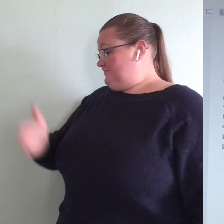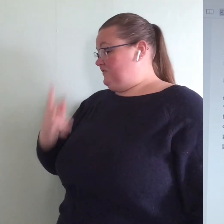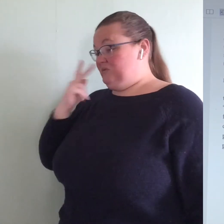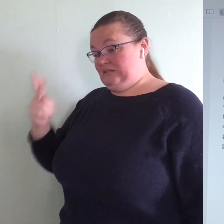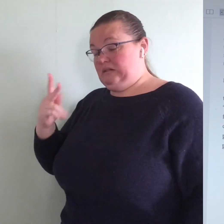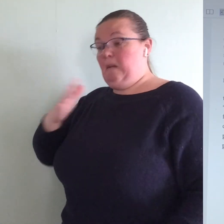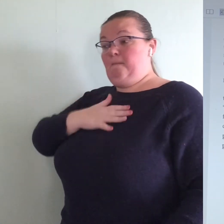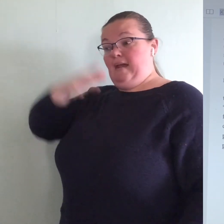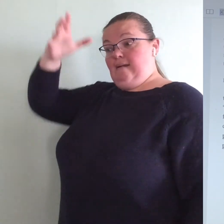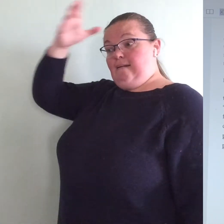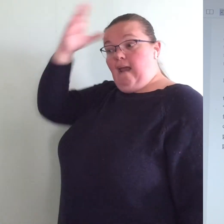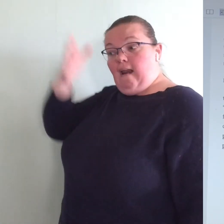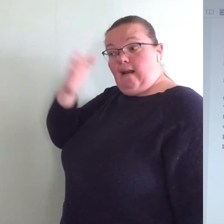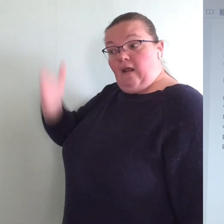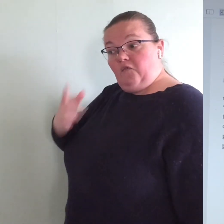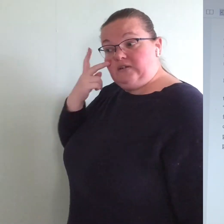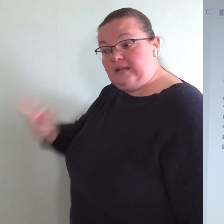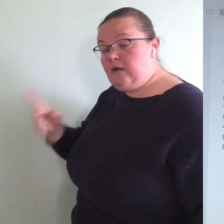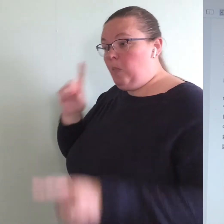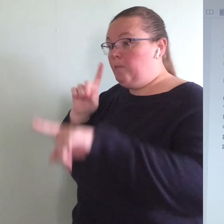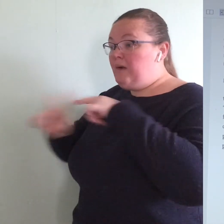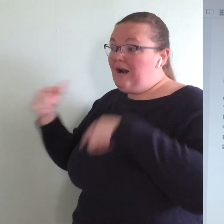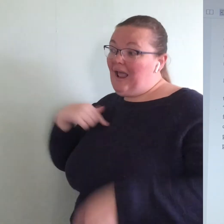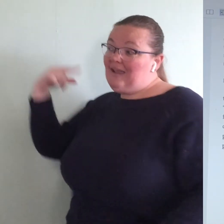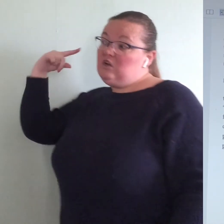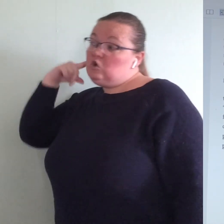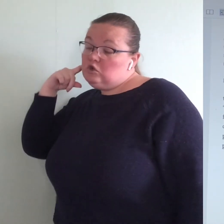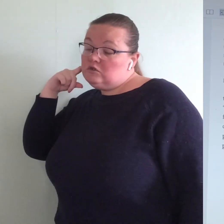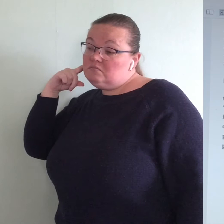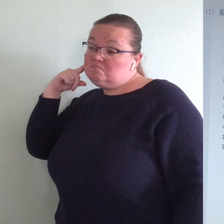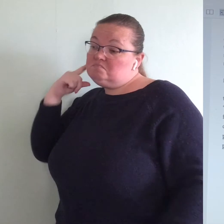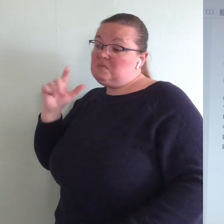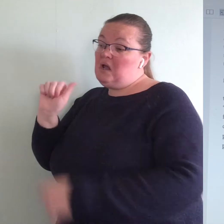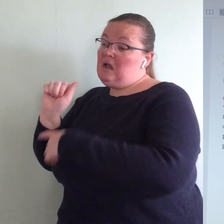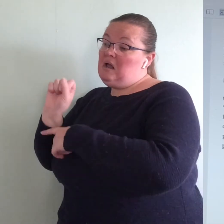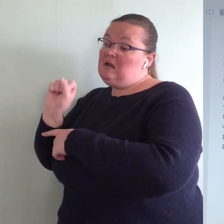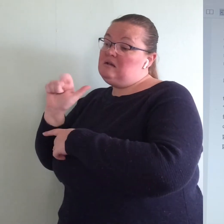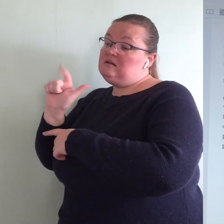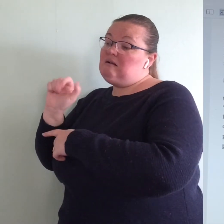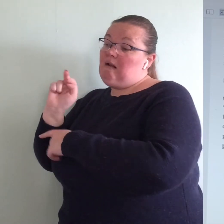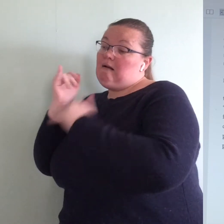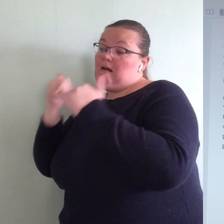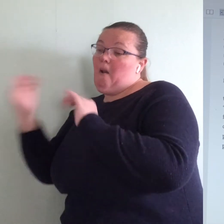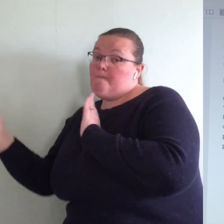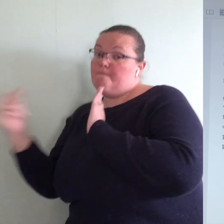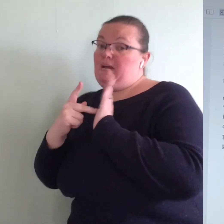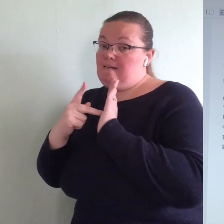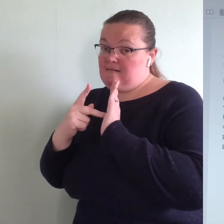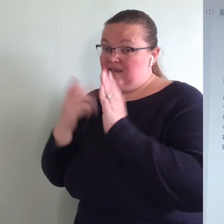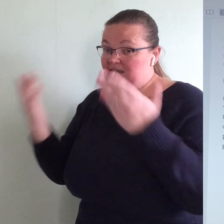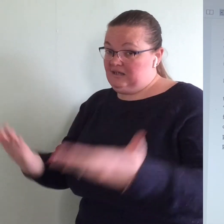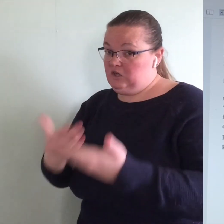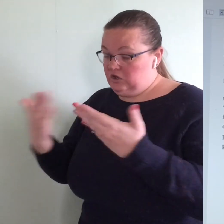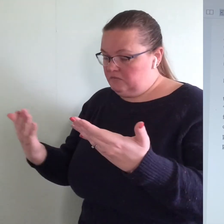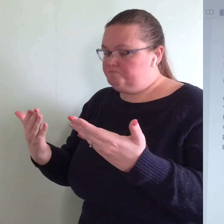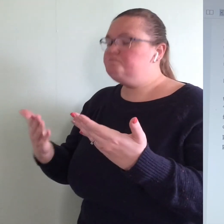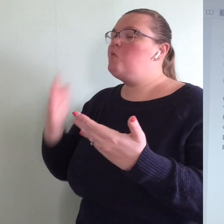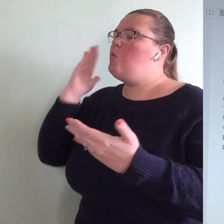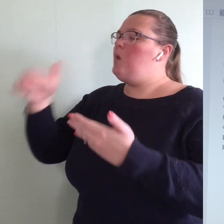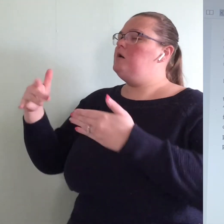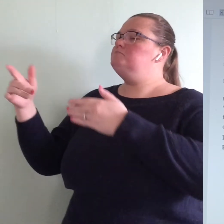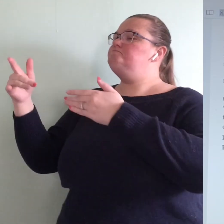father's time. But the word has reached us that he's come back. He is in Narnia at this moment. He'll settle the